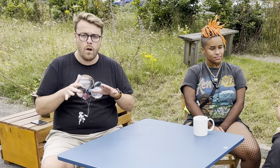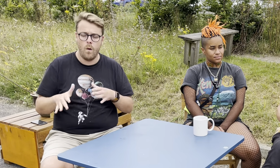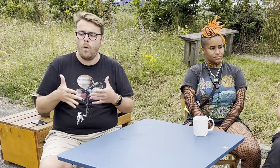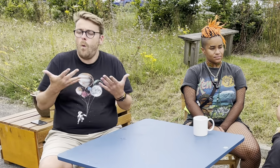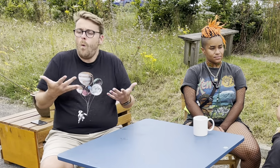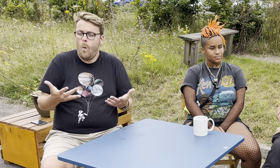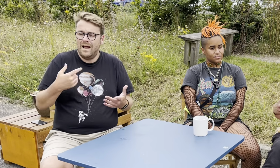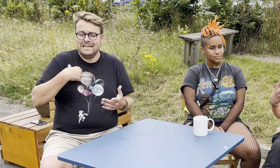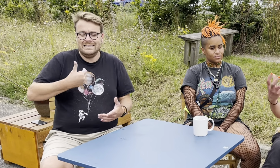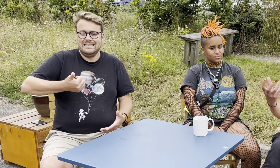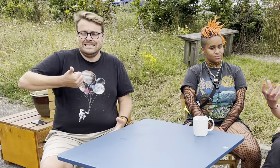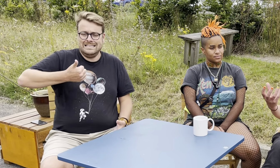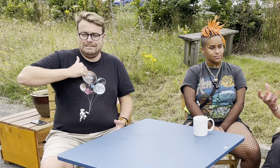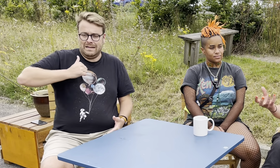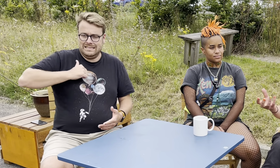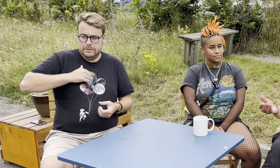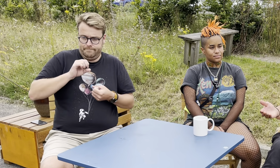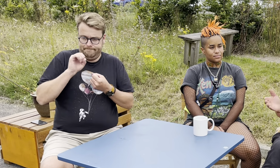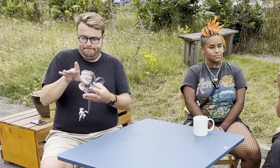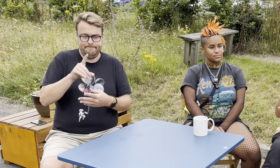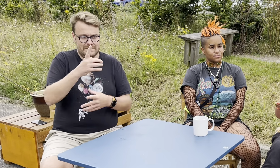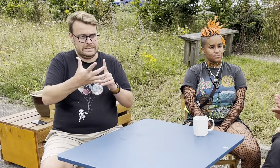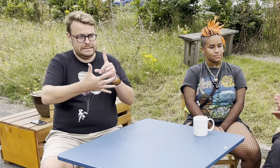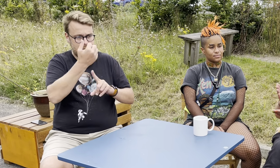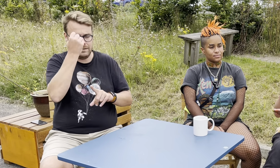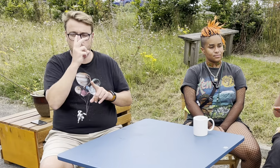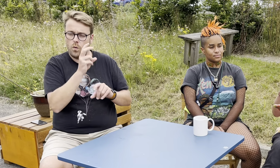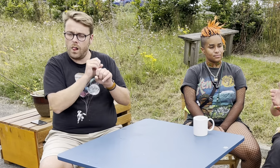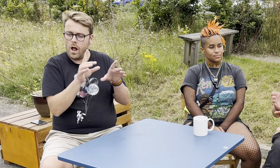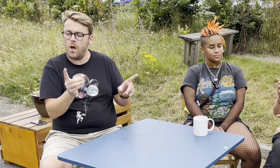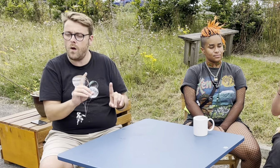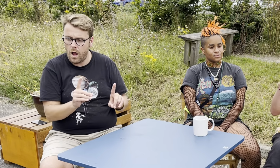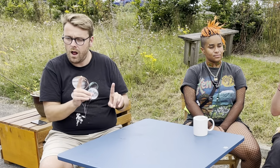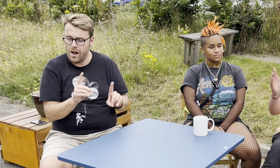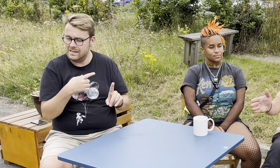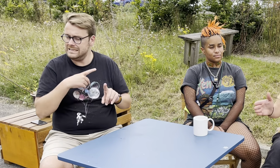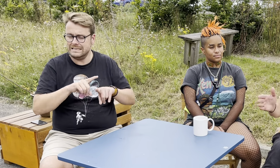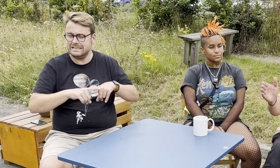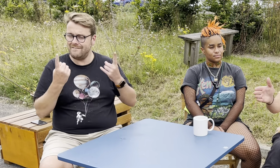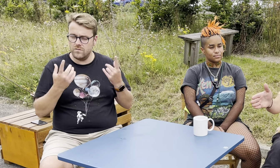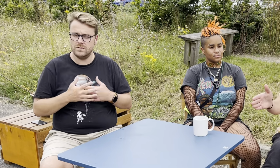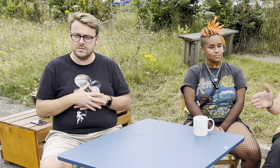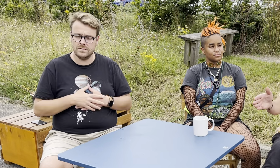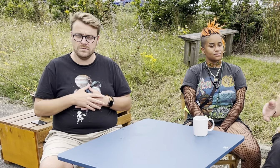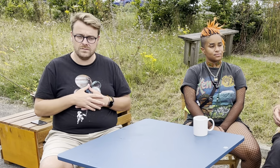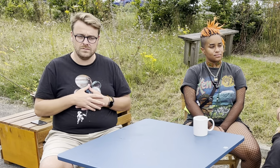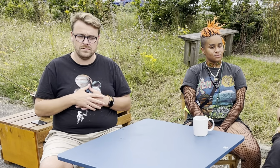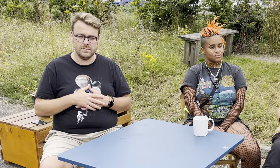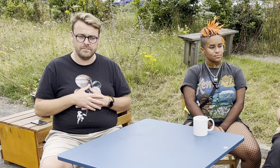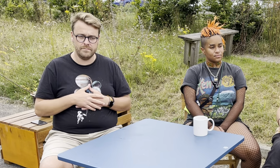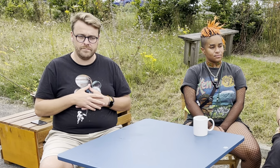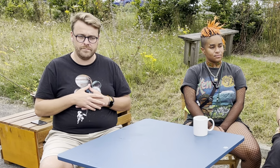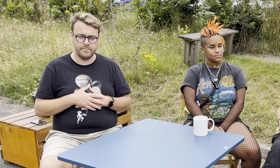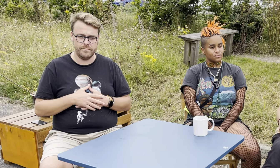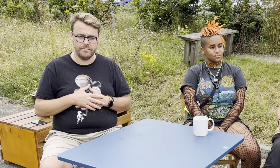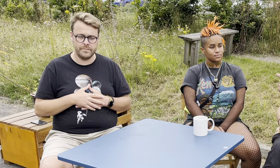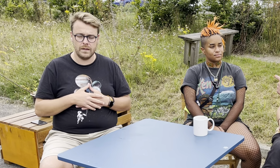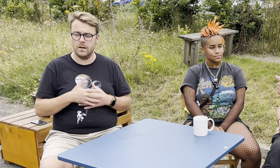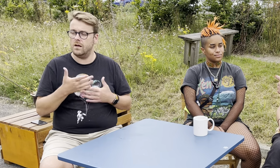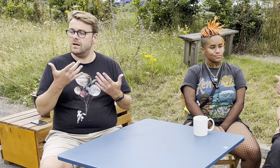looks like. Does success look like we really rigorously got through the whole play, or does success look like the company is going